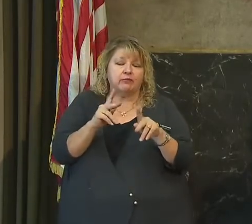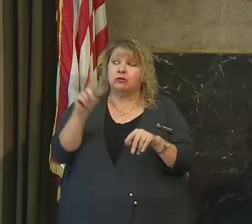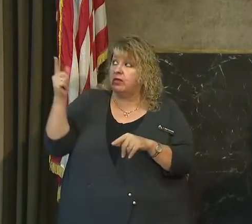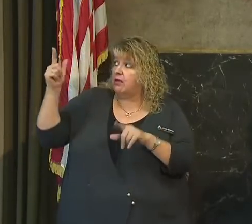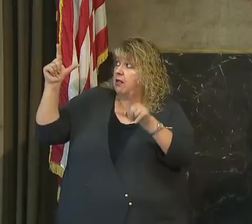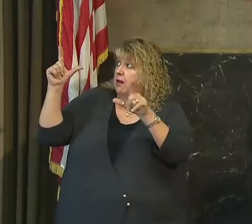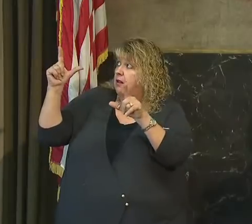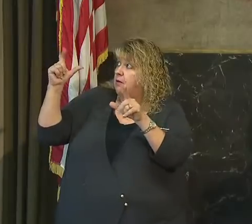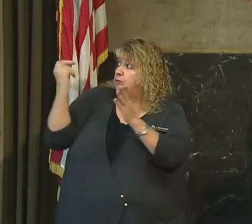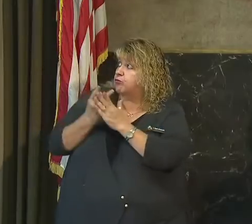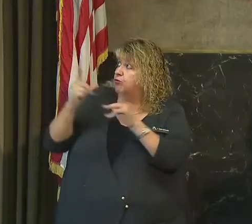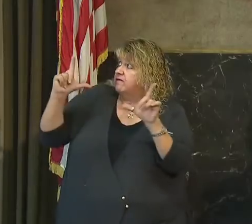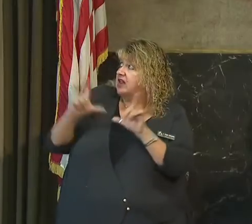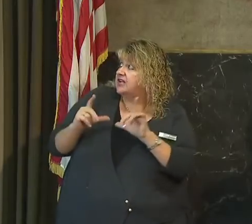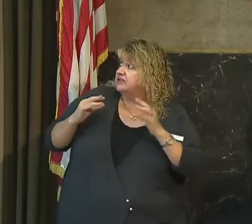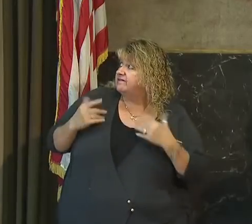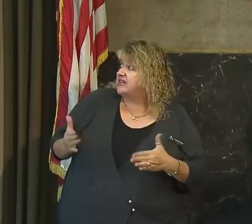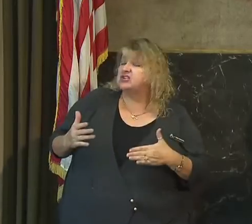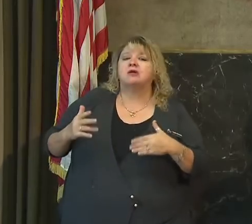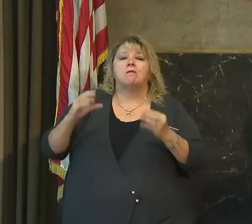happens.